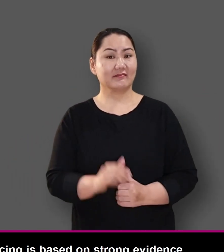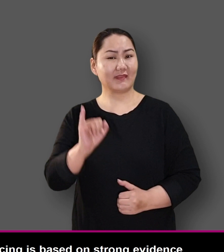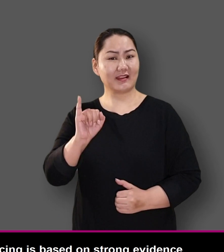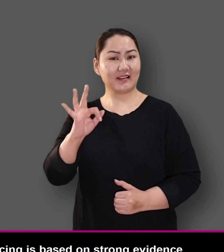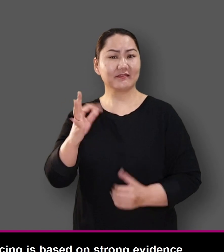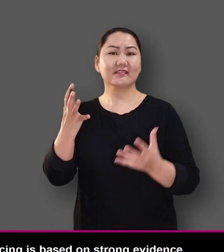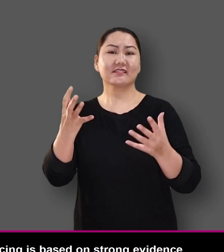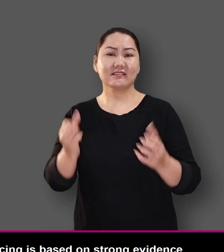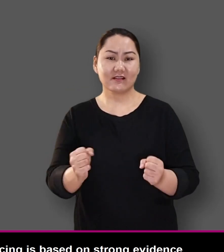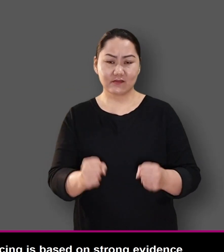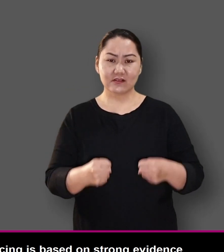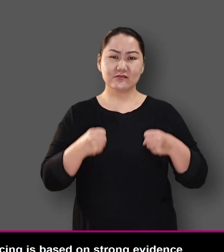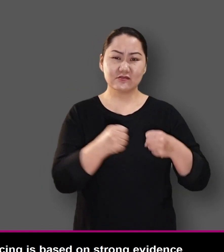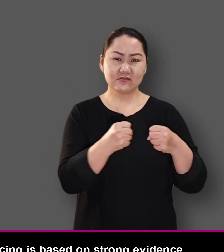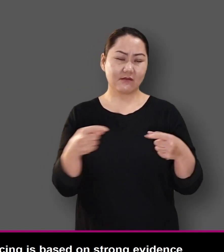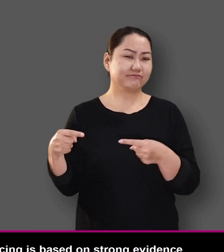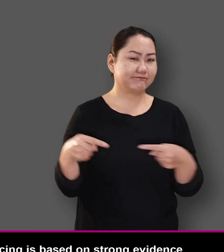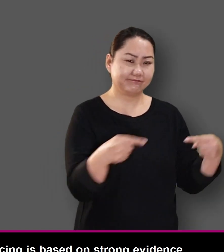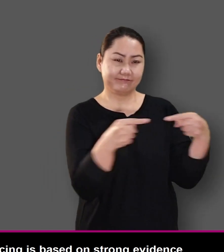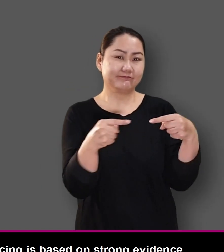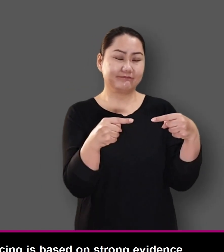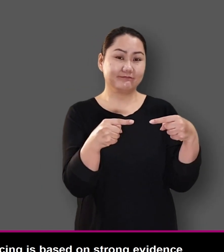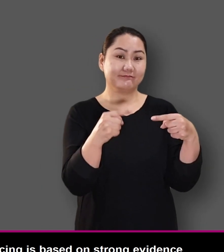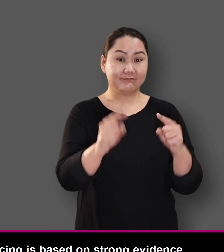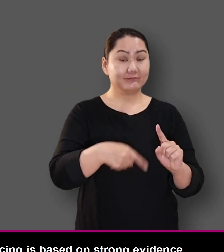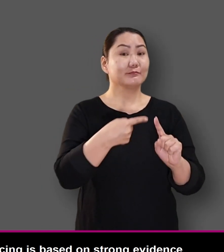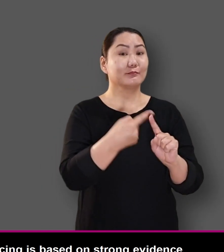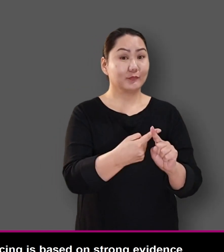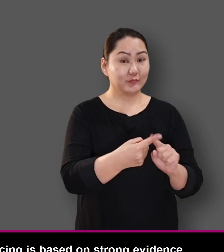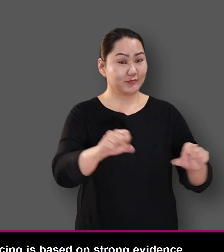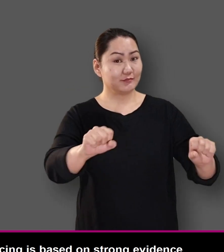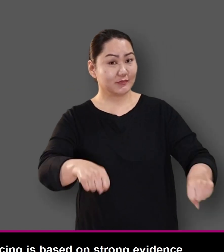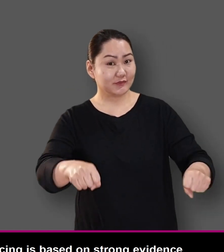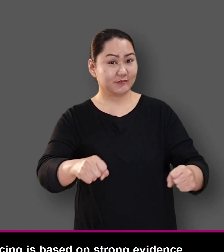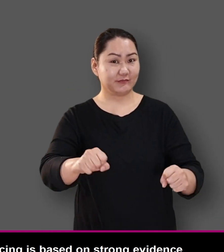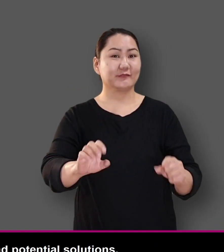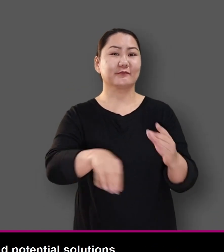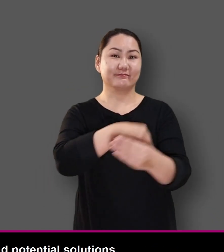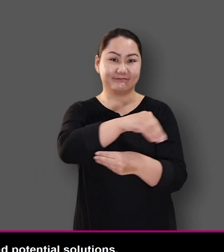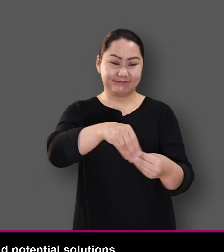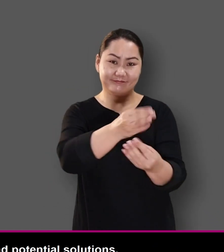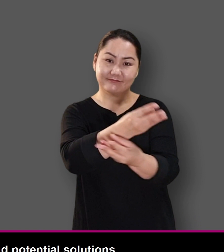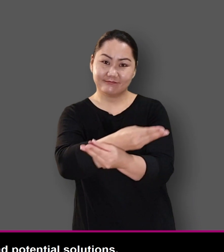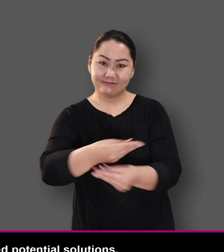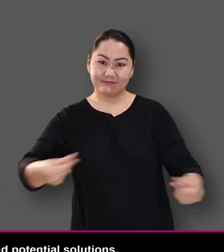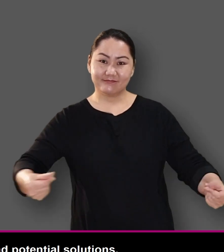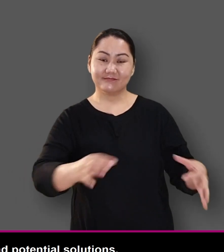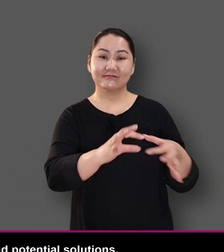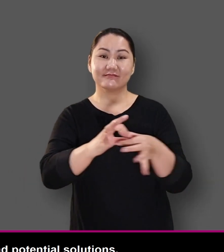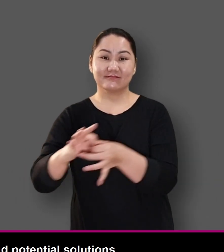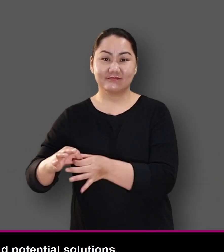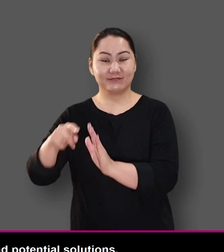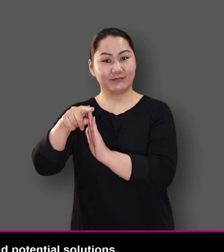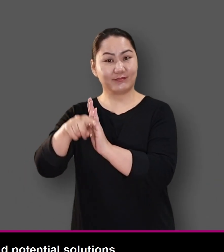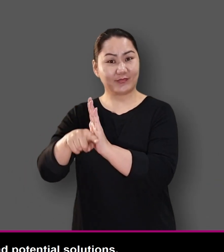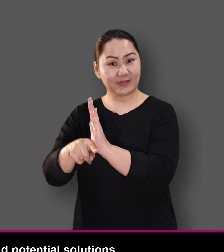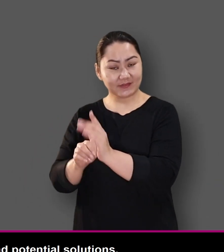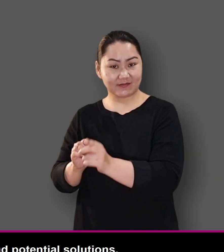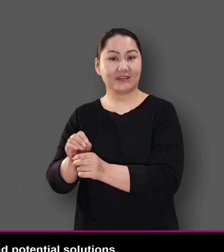to ensure our policy influencing is based on strong evidence of challenges and potential solutions.